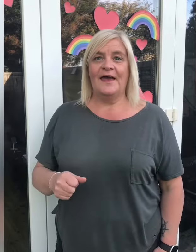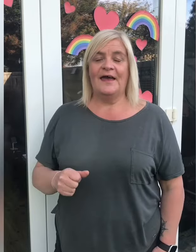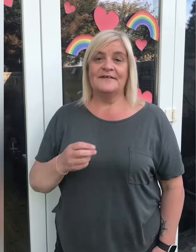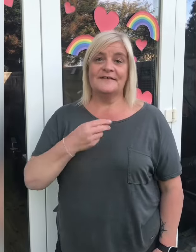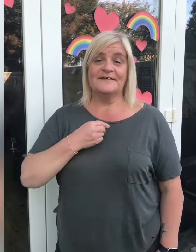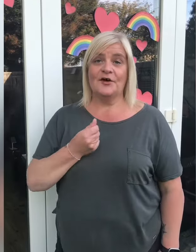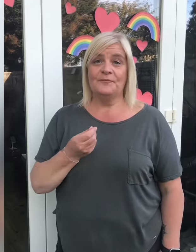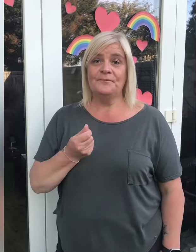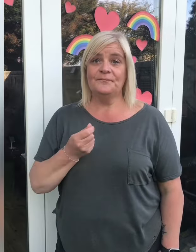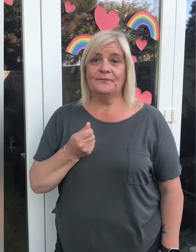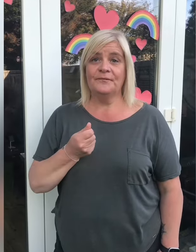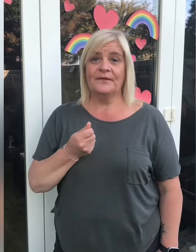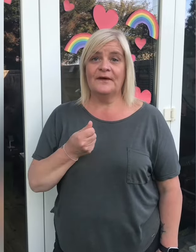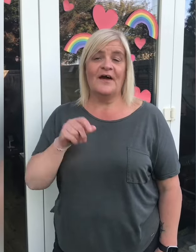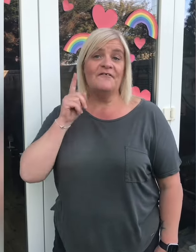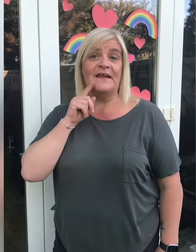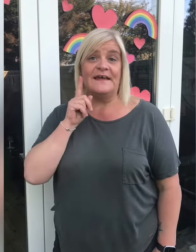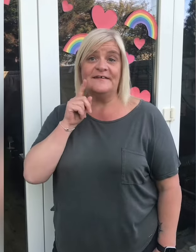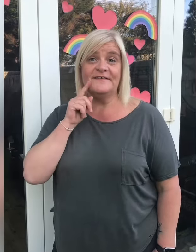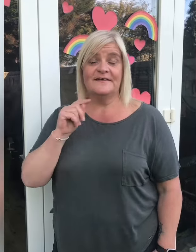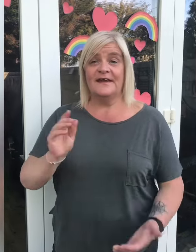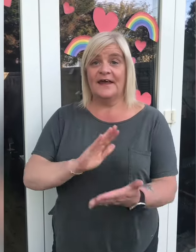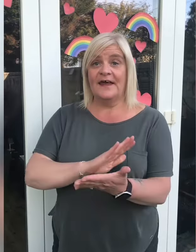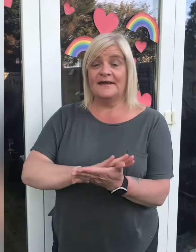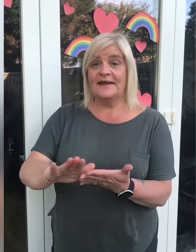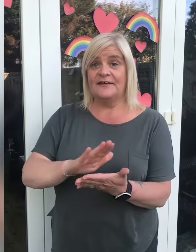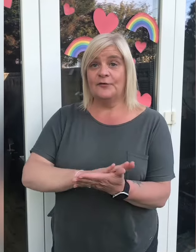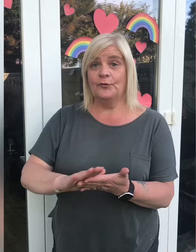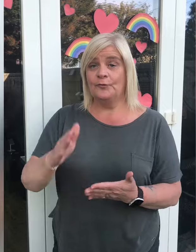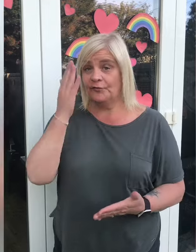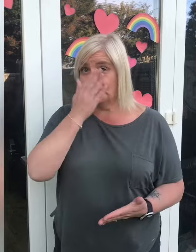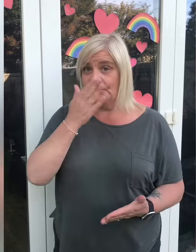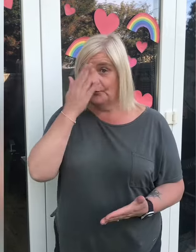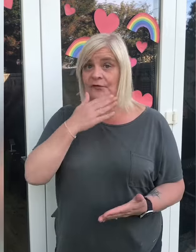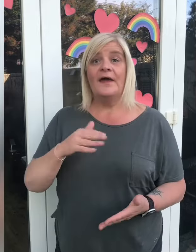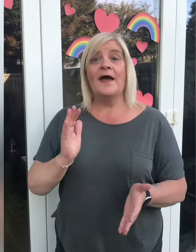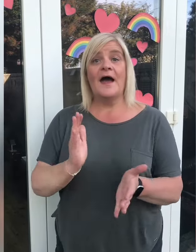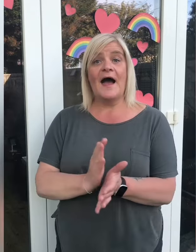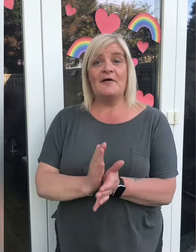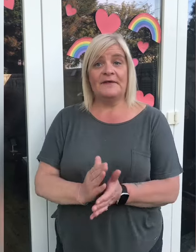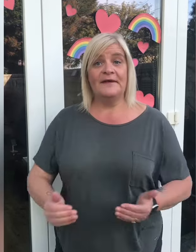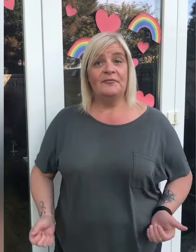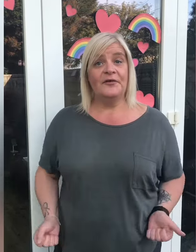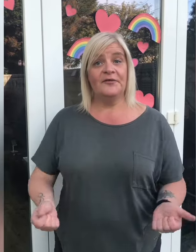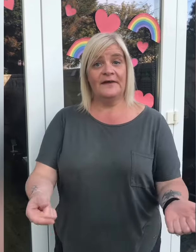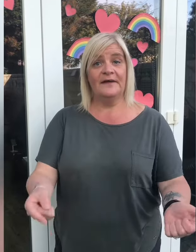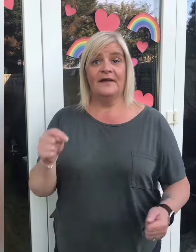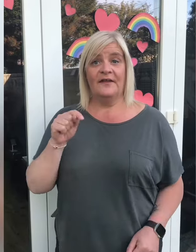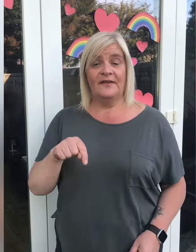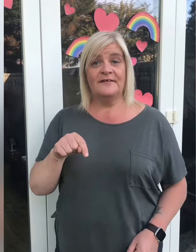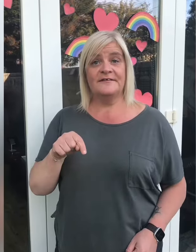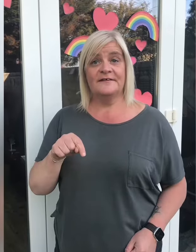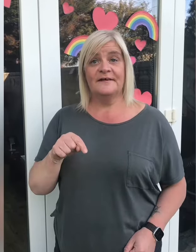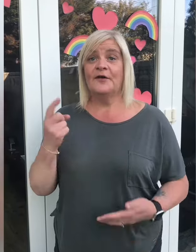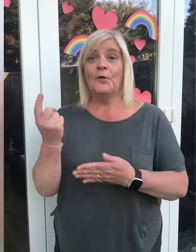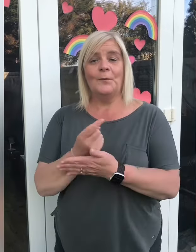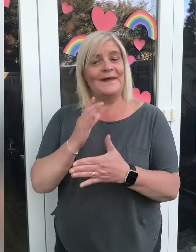it's some of the ladies at Hayes Home School's happy birthday this